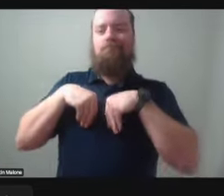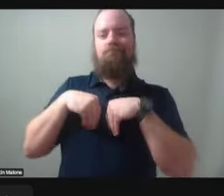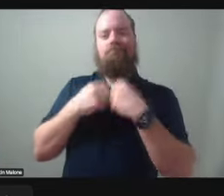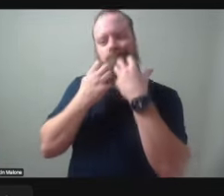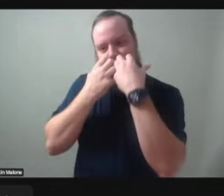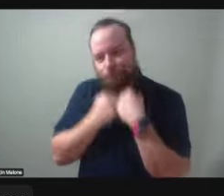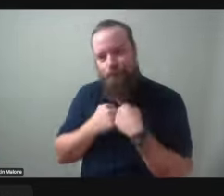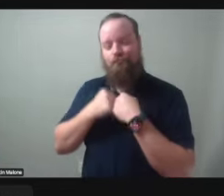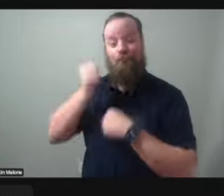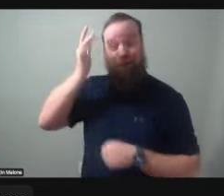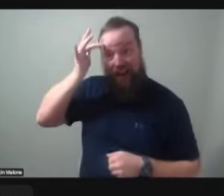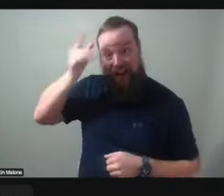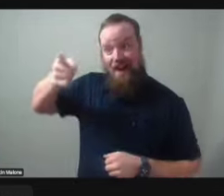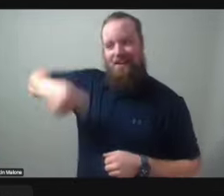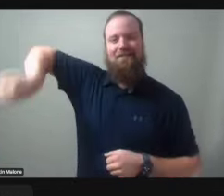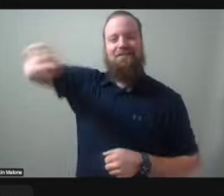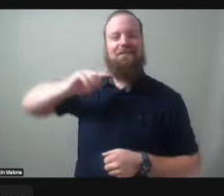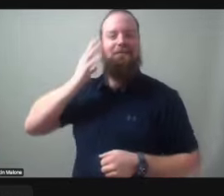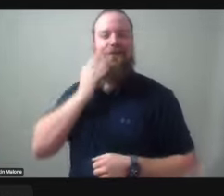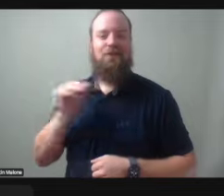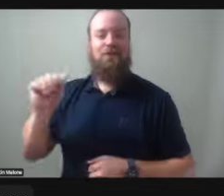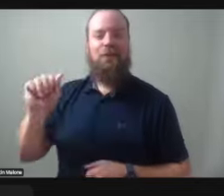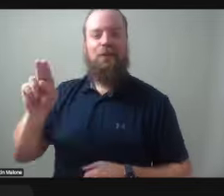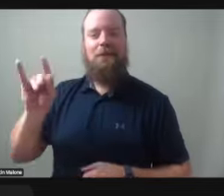in the deaf community